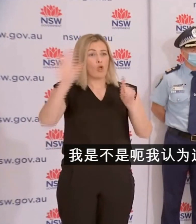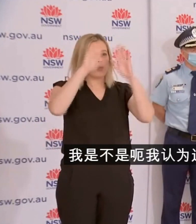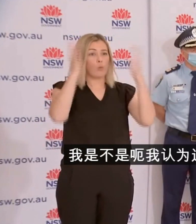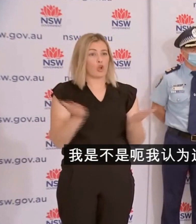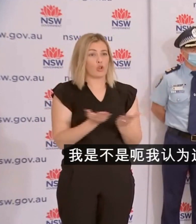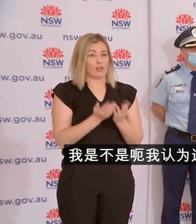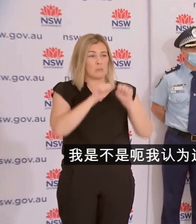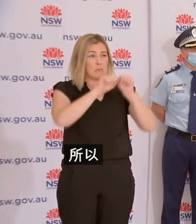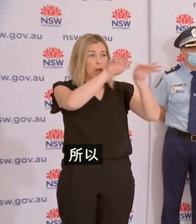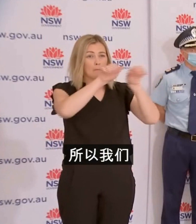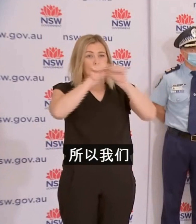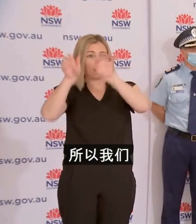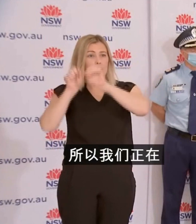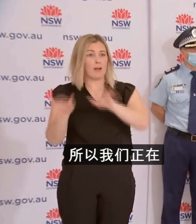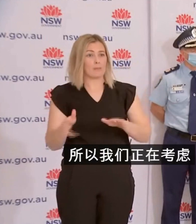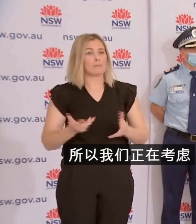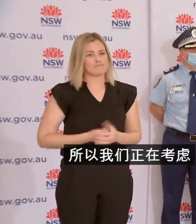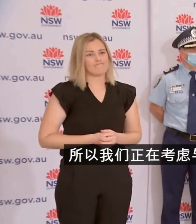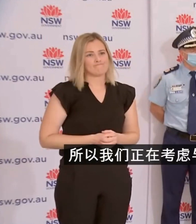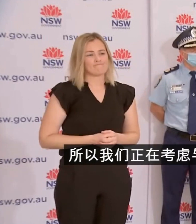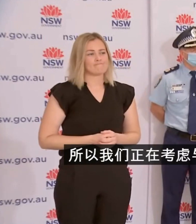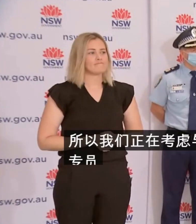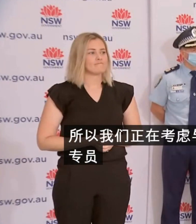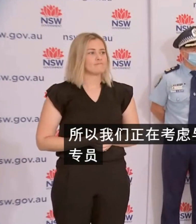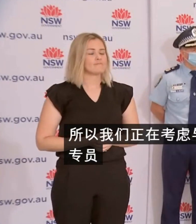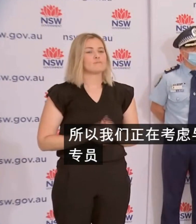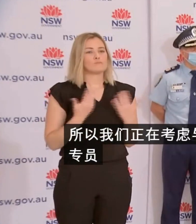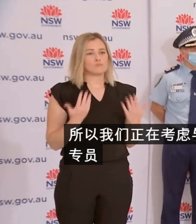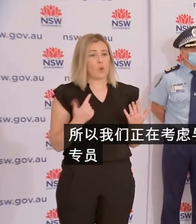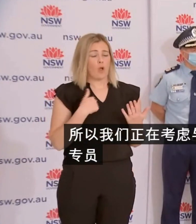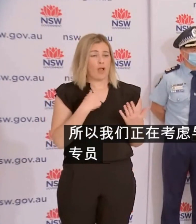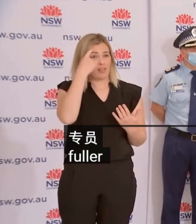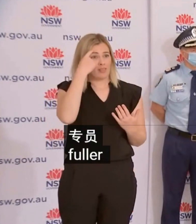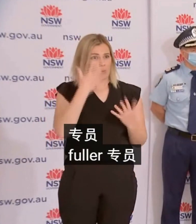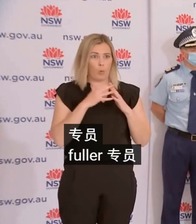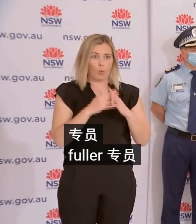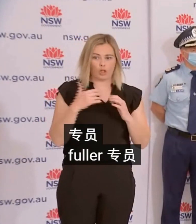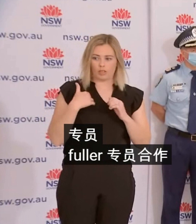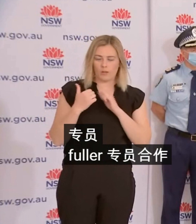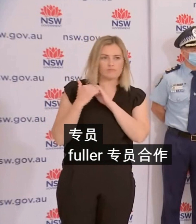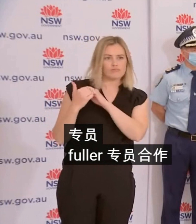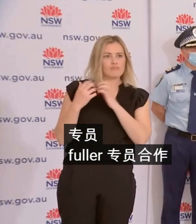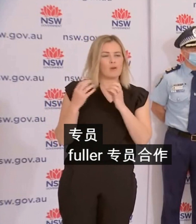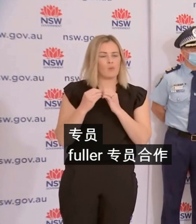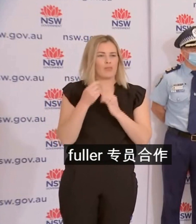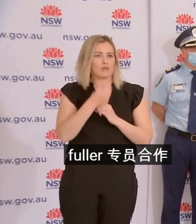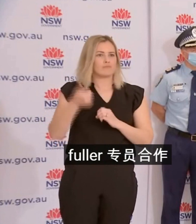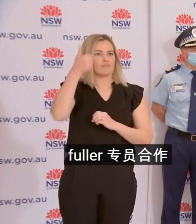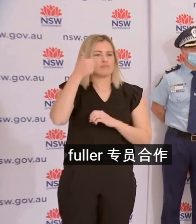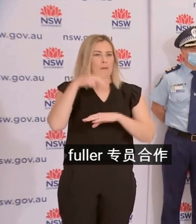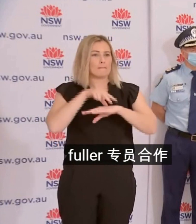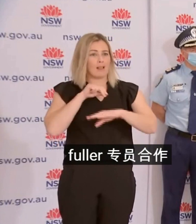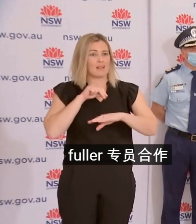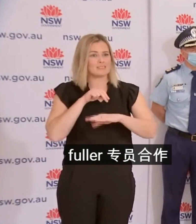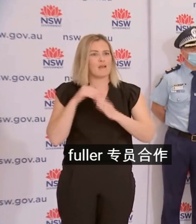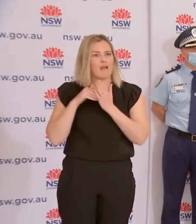Delta. So what we're looking at, working with Commissioner Fuller, Deputy Commissioner Warboys,